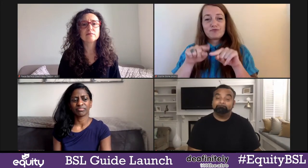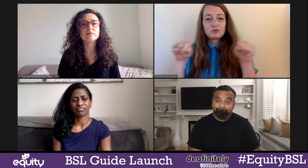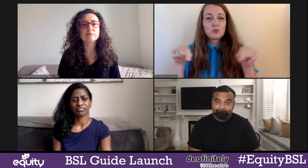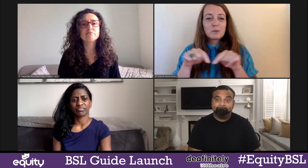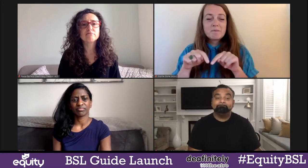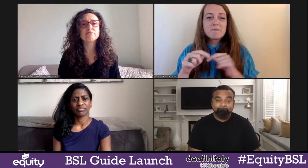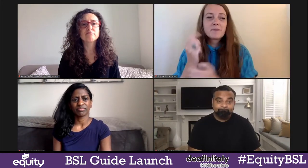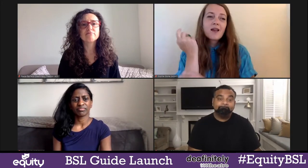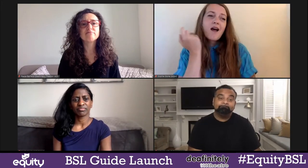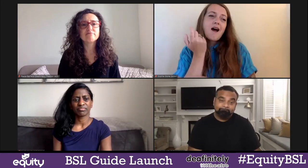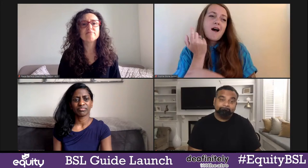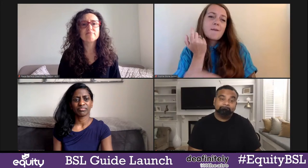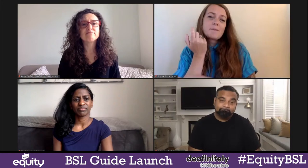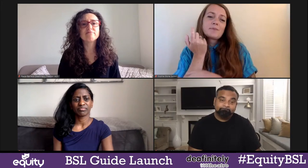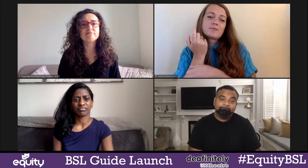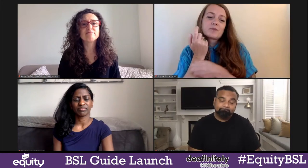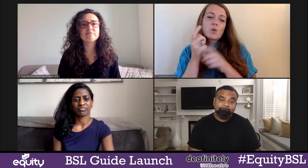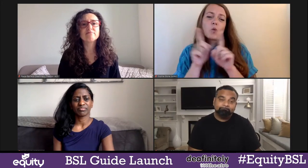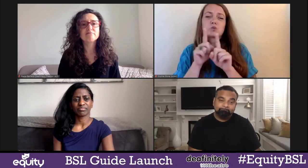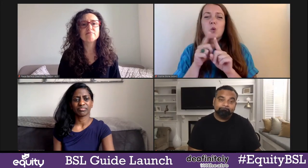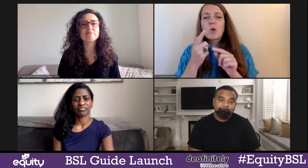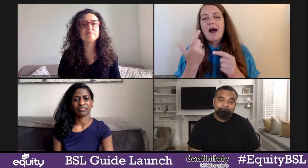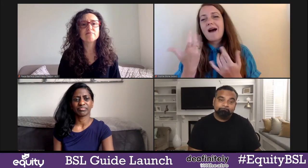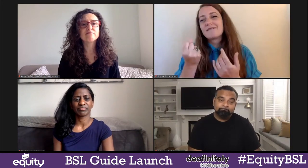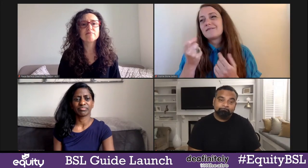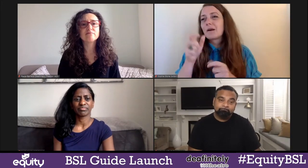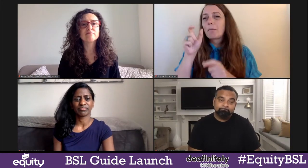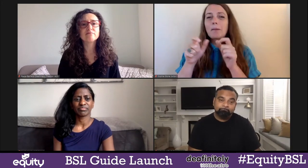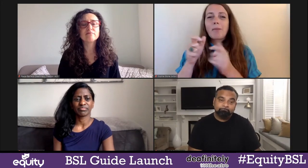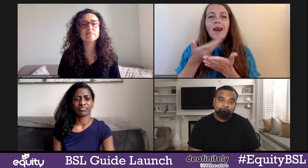turning up and feeling that they had an equal presence in the room.